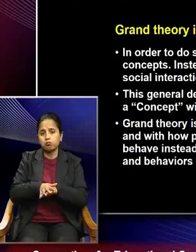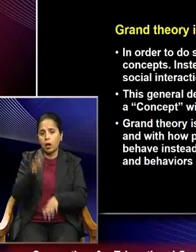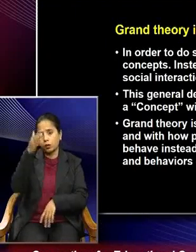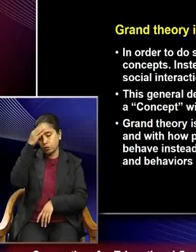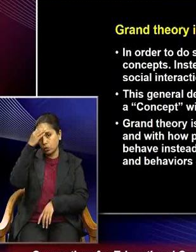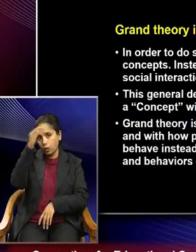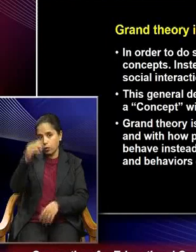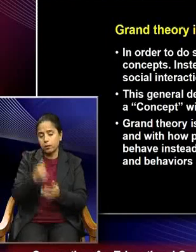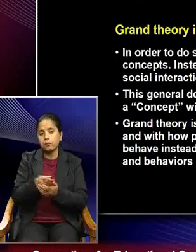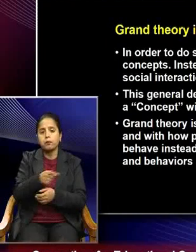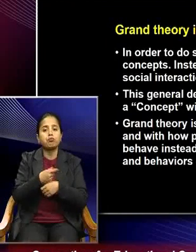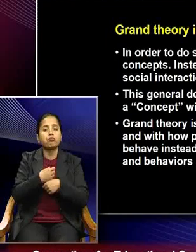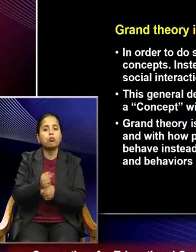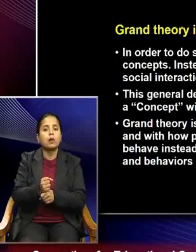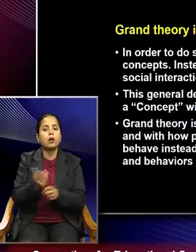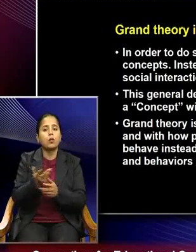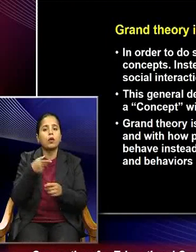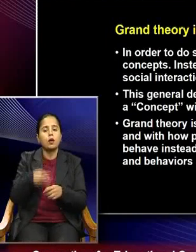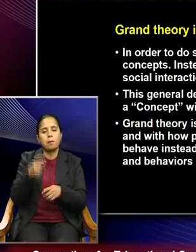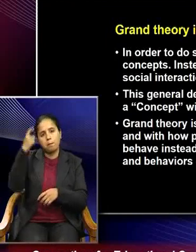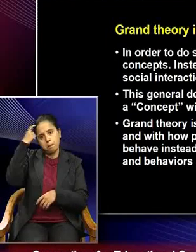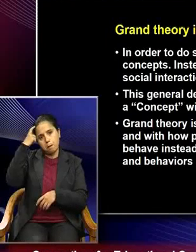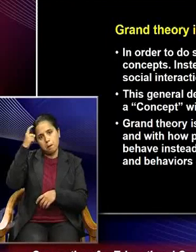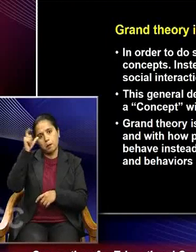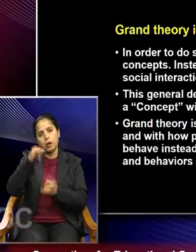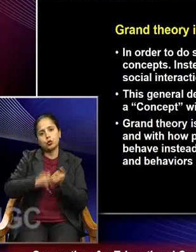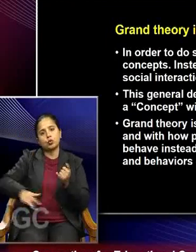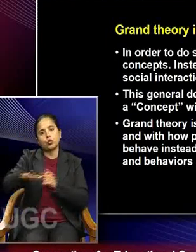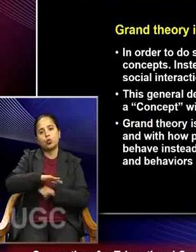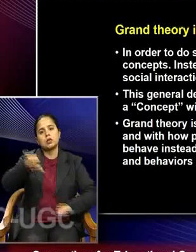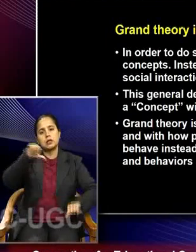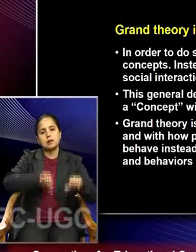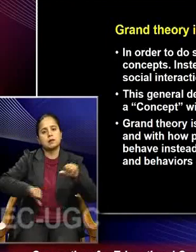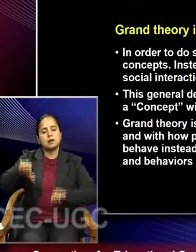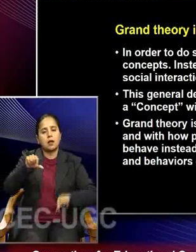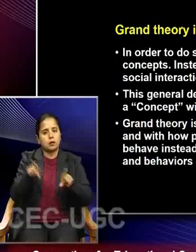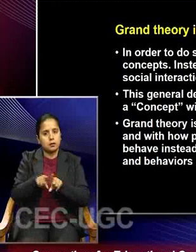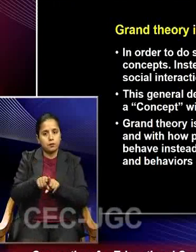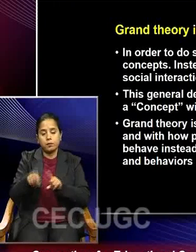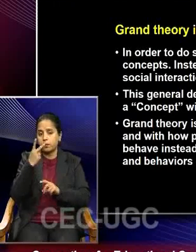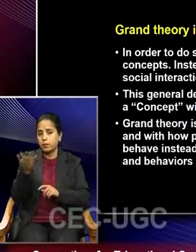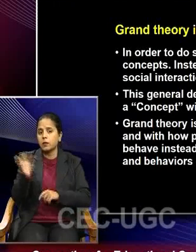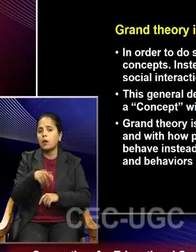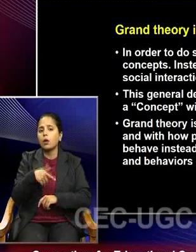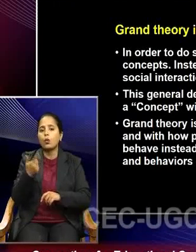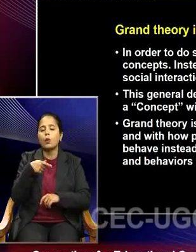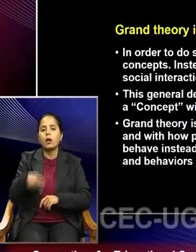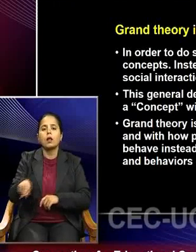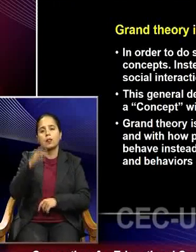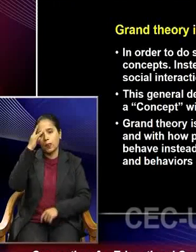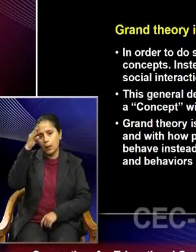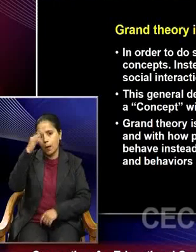concepts created in the mind of the social scientist, and it's coming from